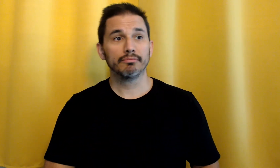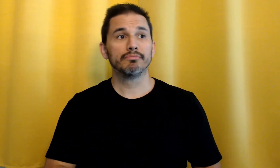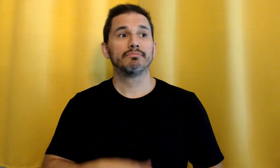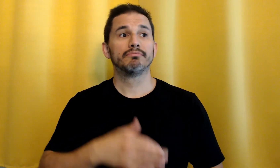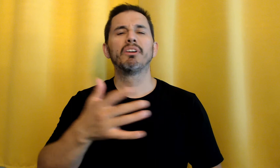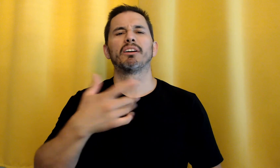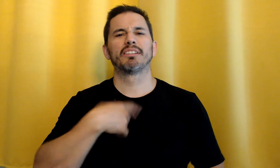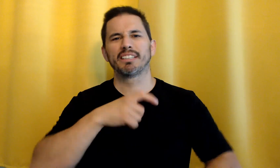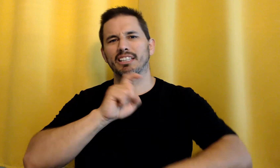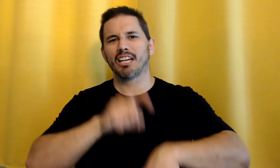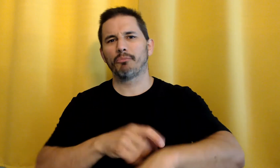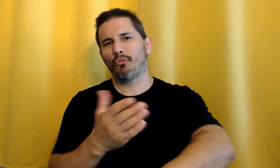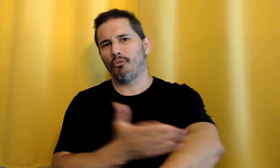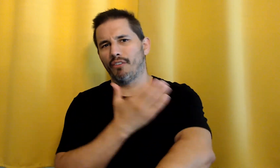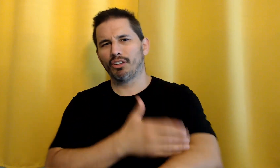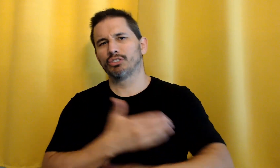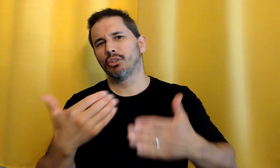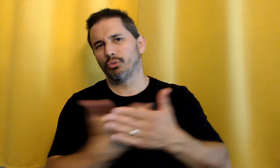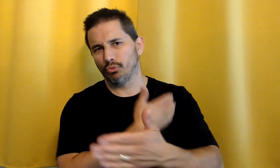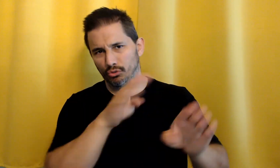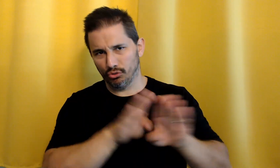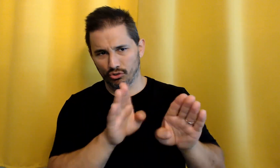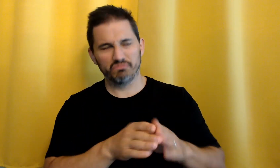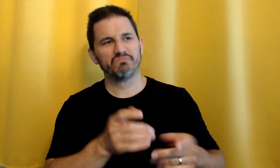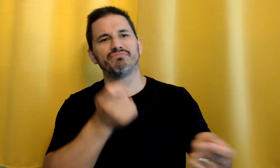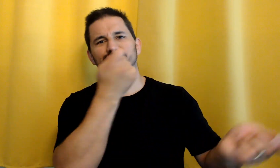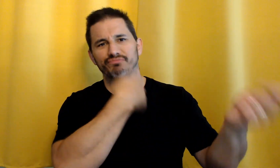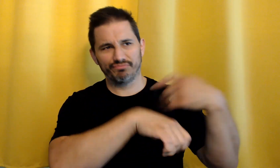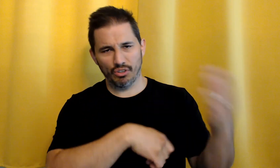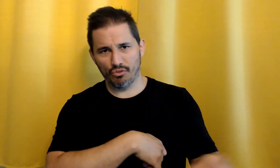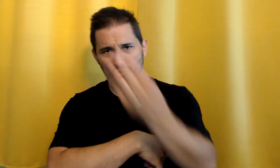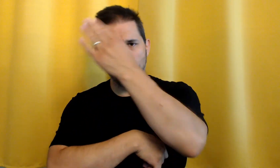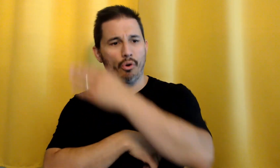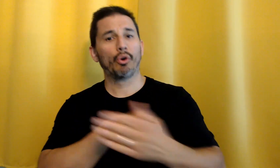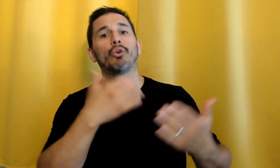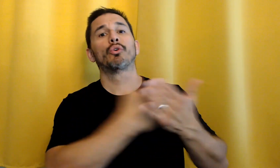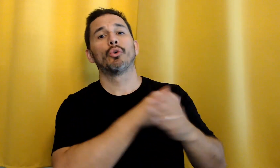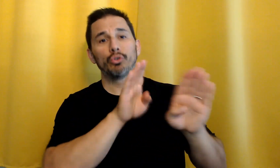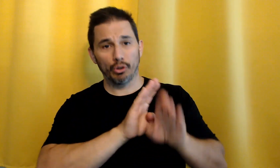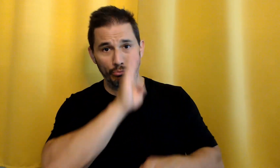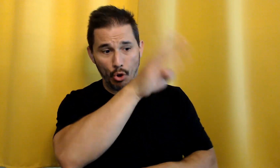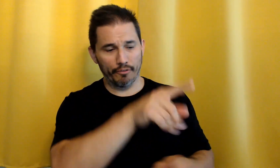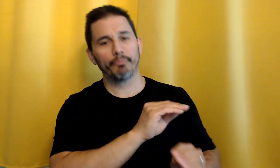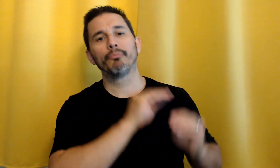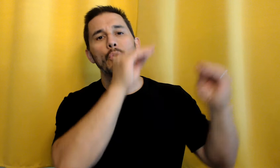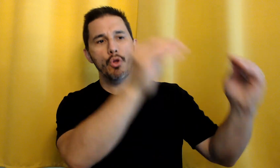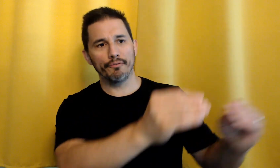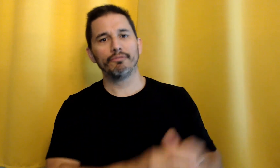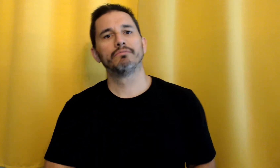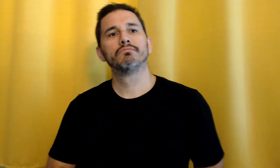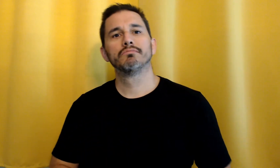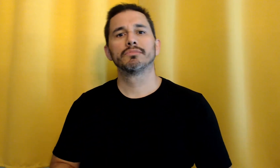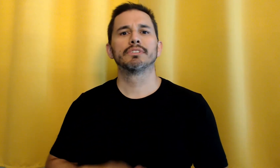on a door that we had previously in our home, and then after some renovations, we replaced the door, and I installed this smart lock on that new